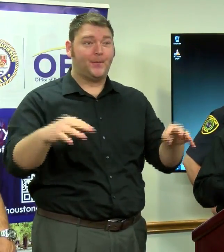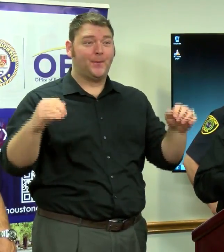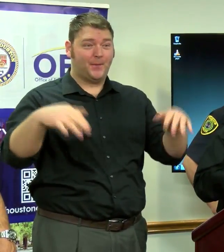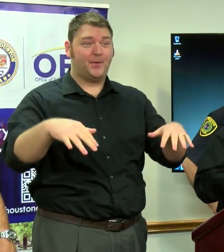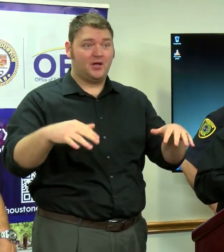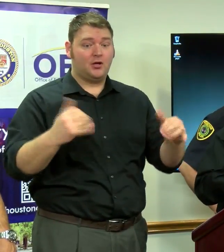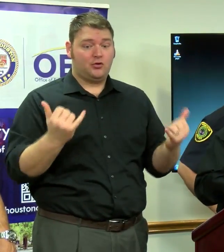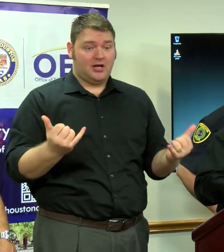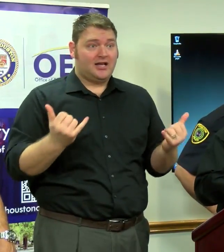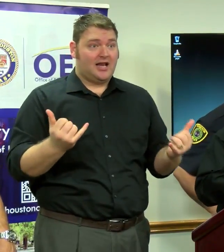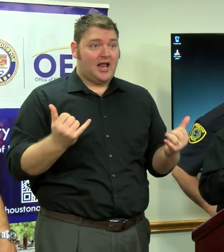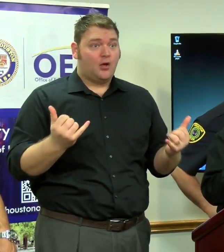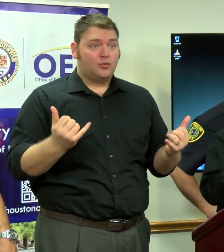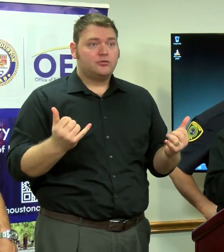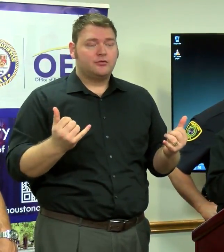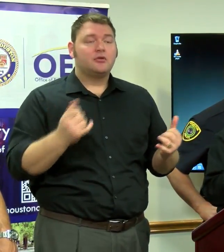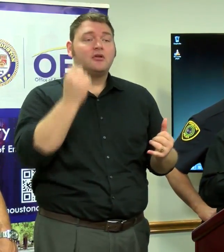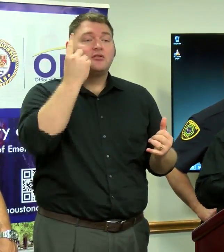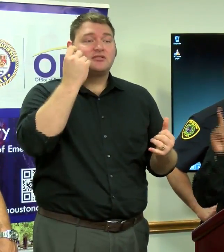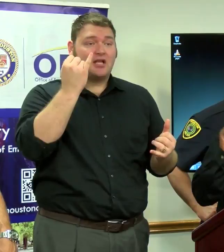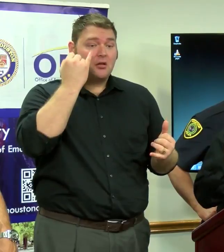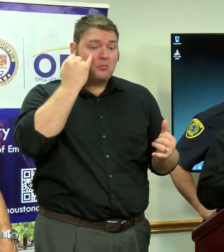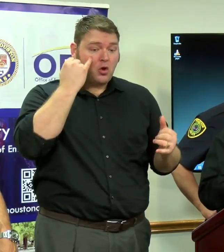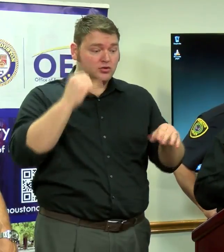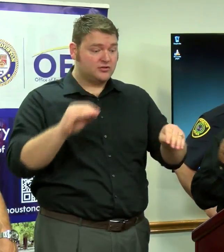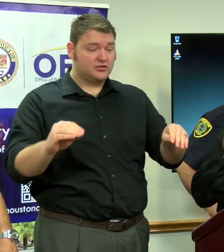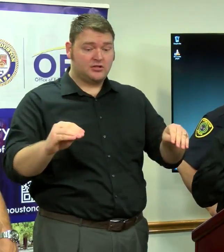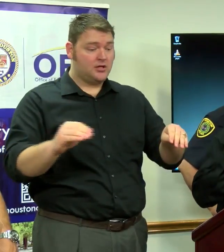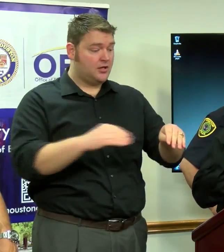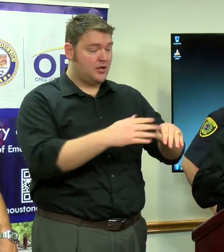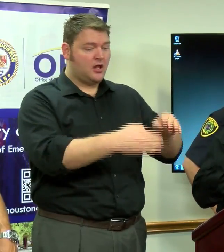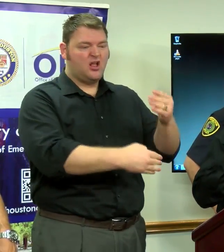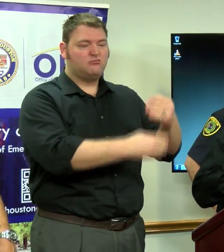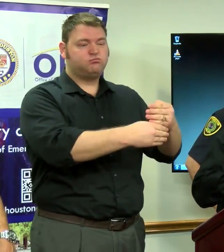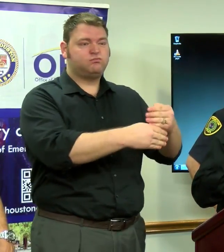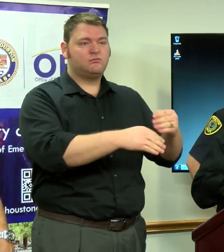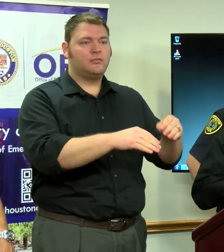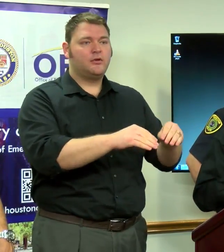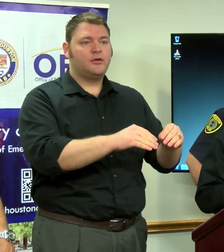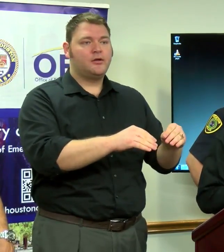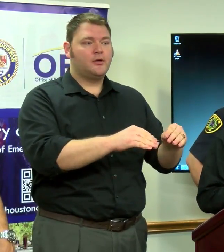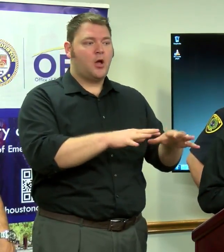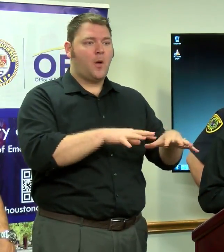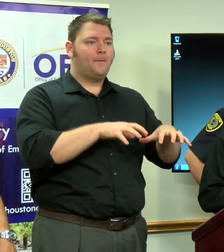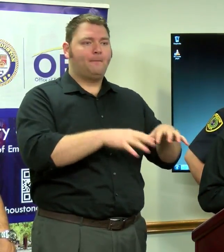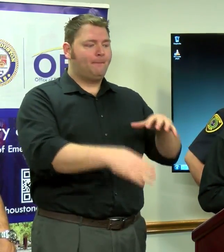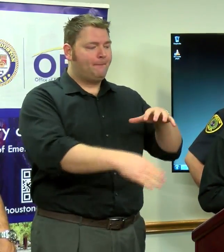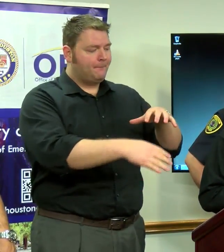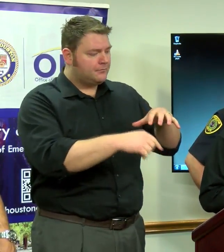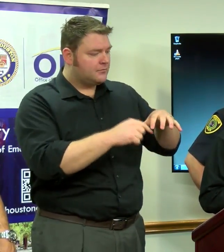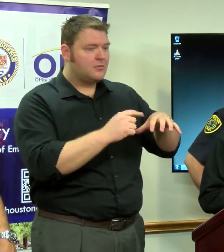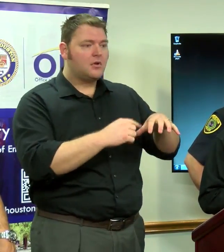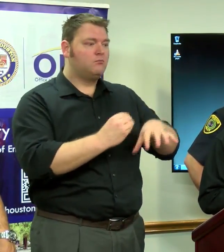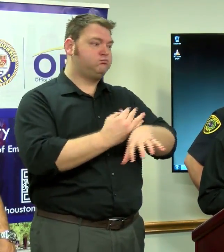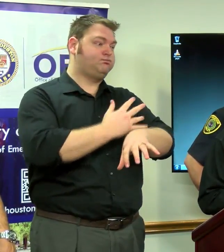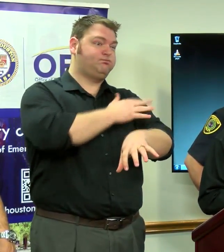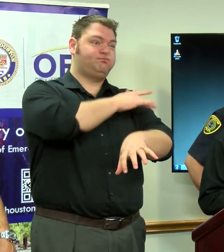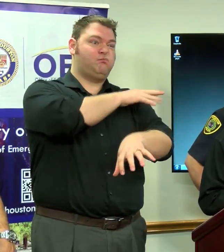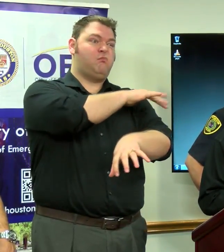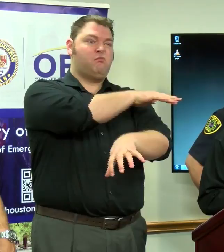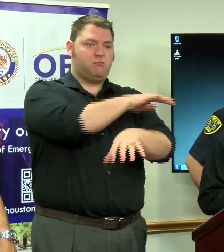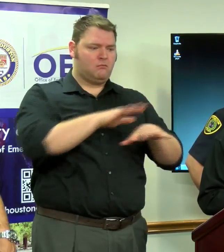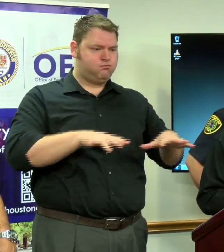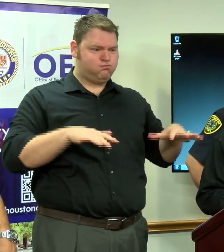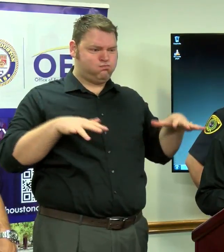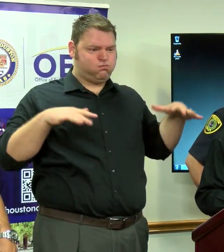water and it builds up, and then it will be forced, it will go around Addicts, and the situation would be exponentially